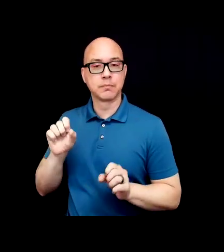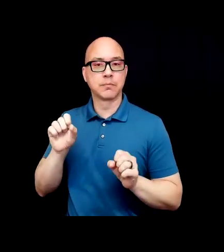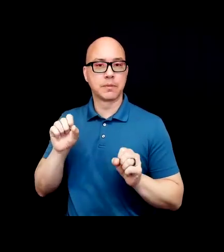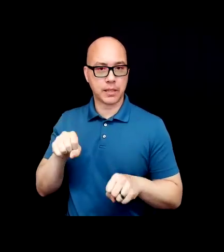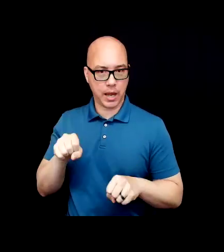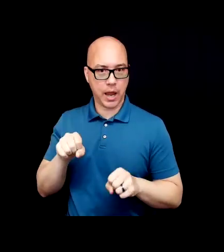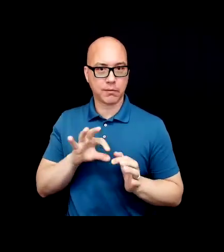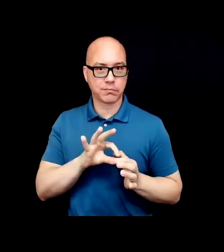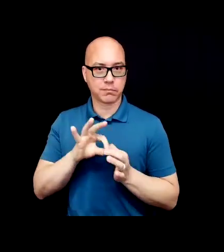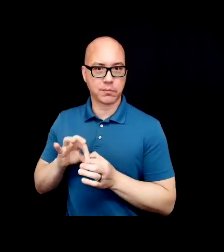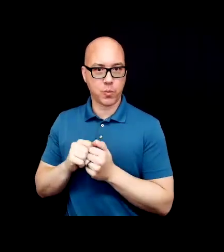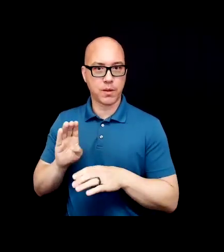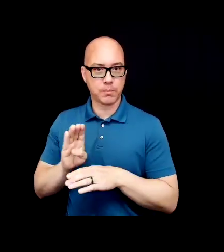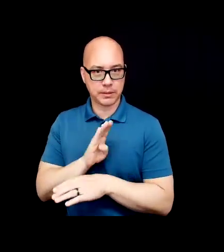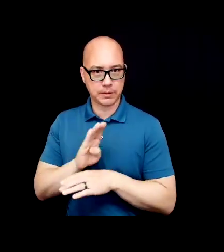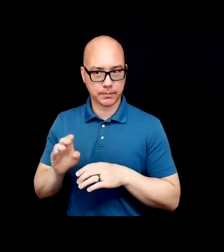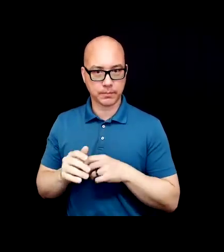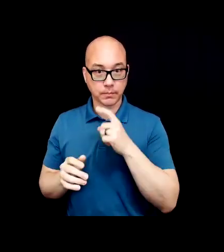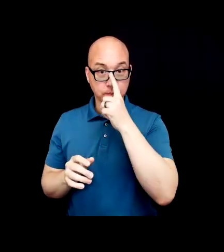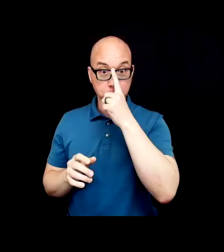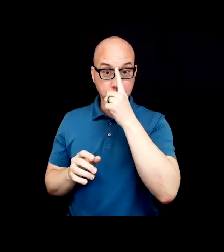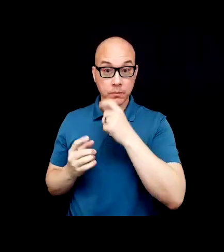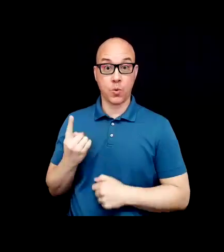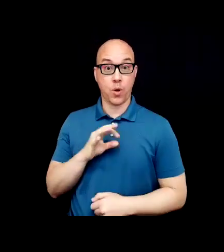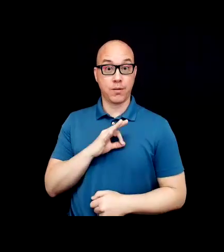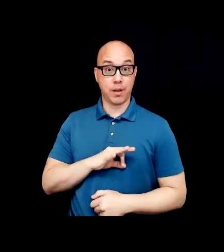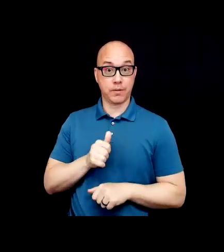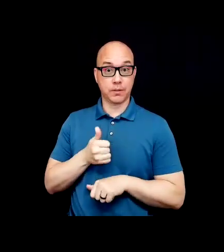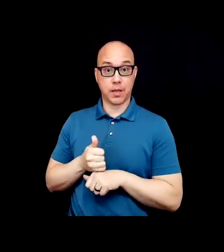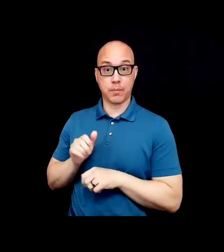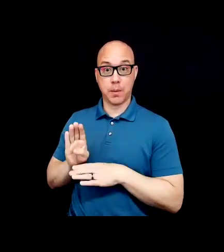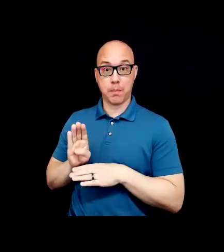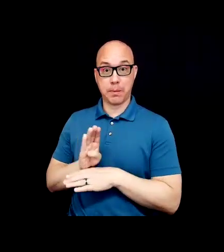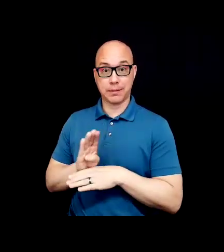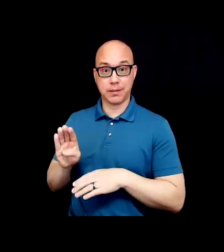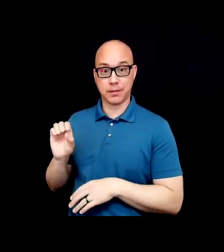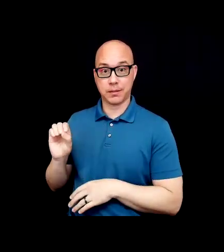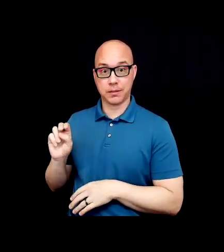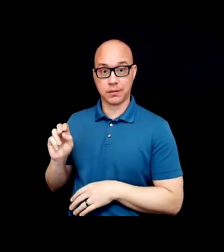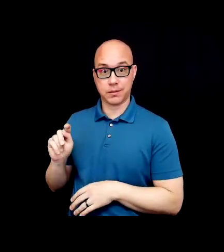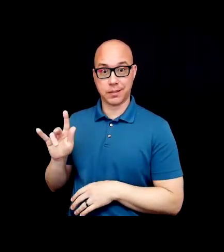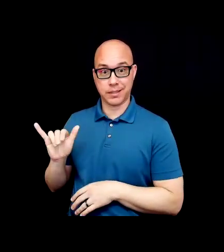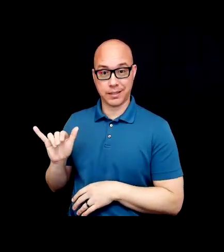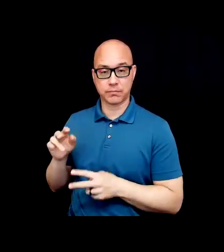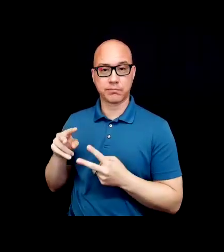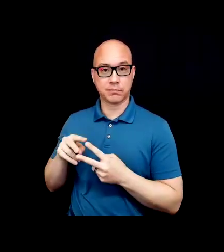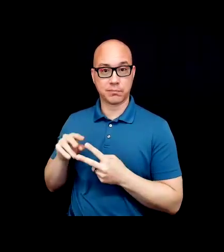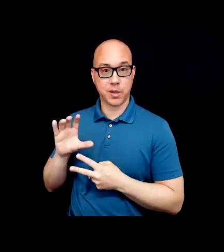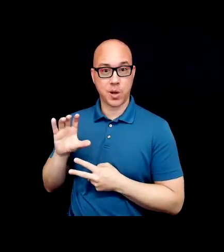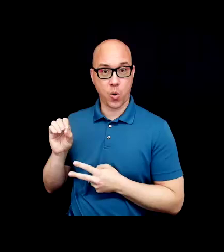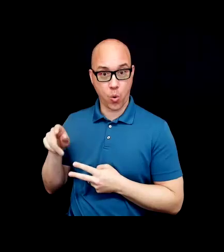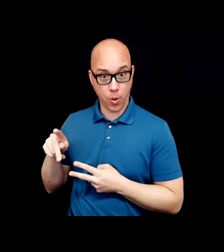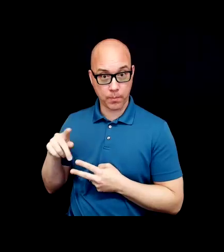of the most important benefits of having an entity, a business entity, a corporation or an LLC, is that the